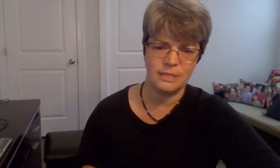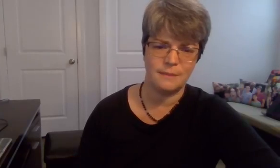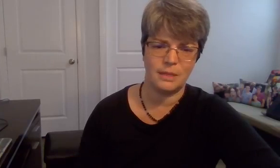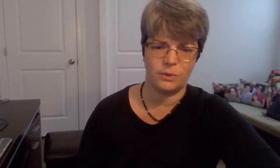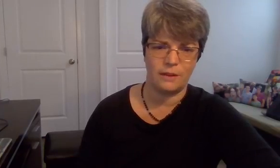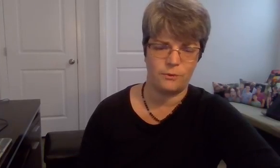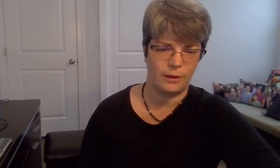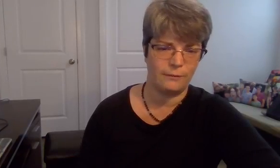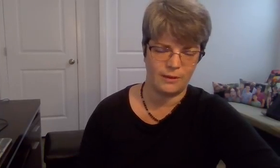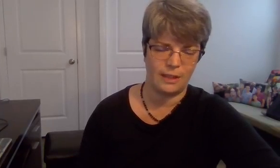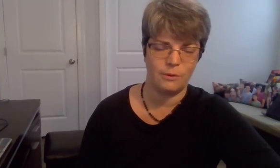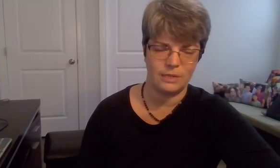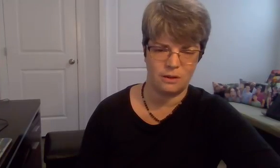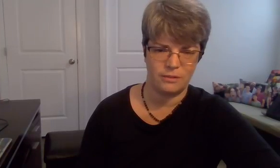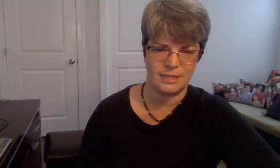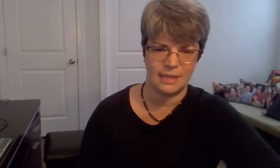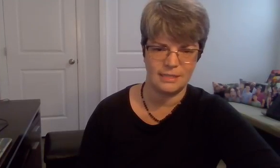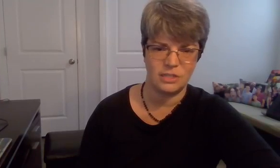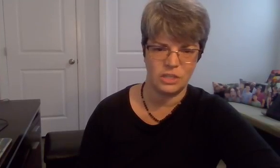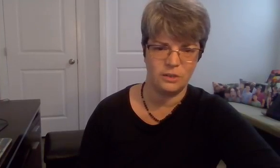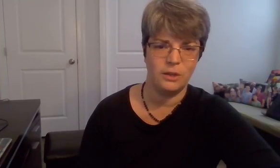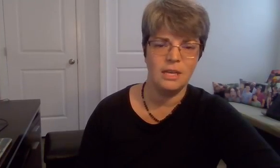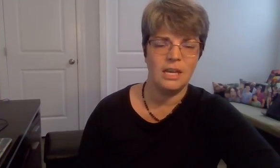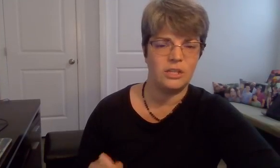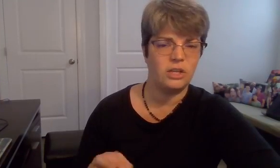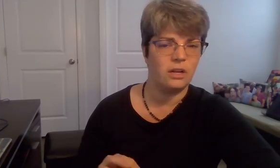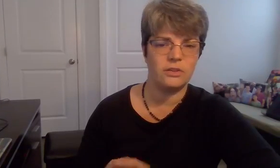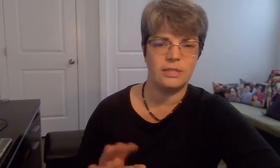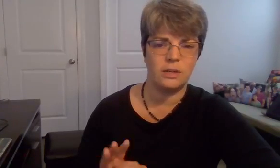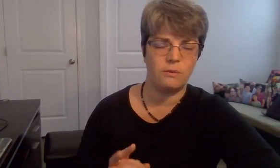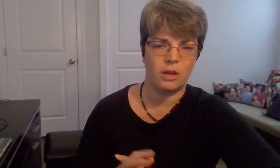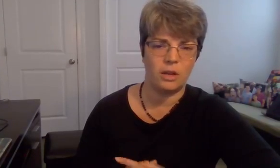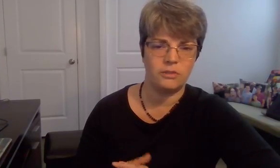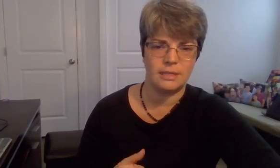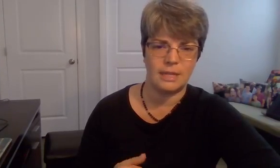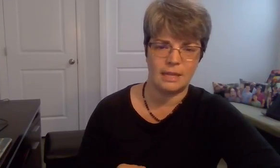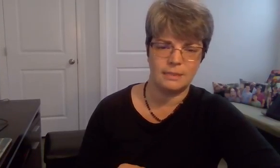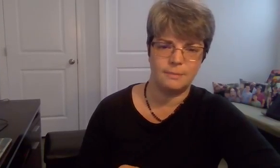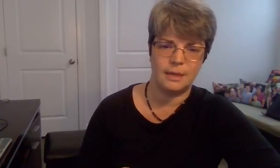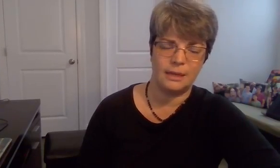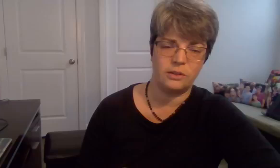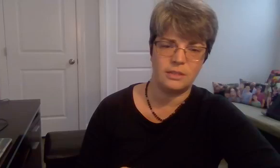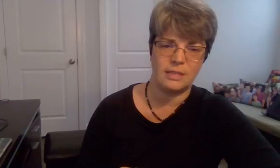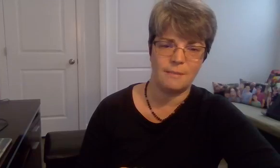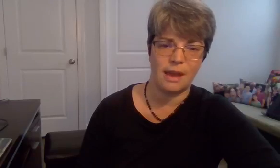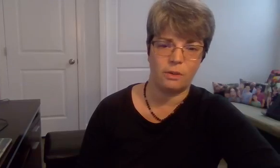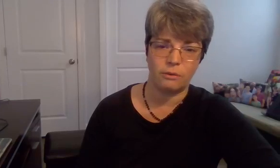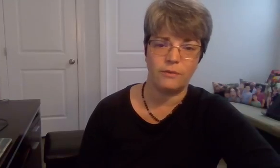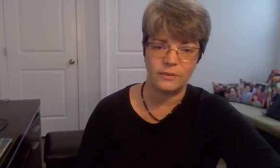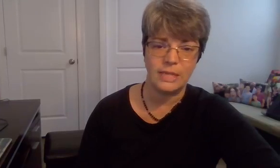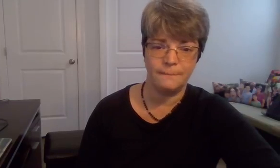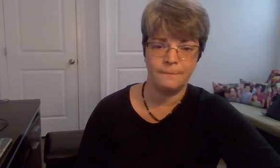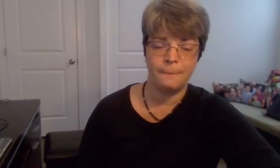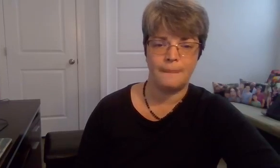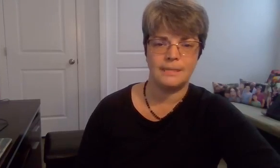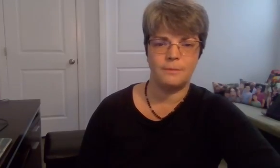10 months old, I finally wrote down all the signs that she knew, and she could understand over 100 signs, and could sign back over 50. Now, some of those